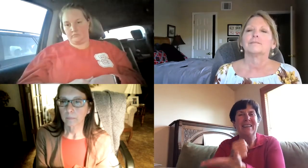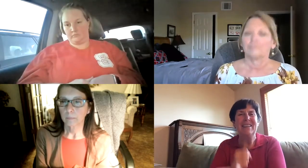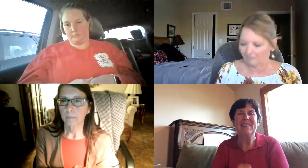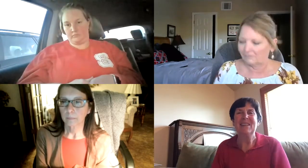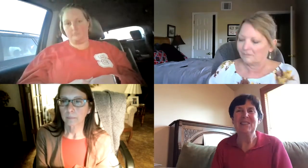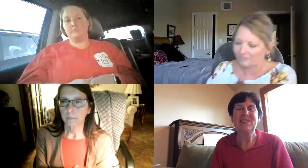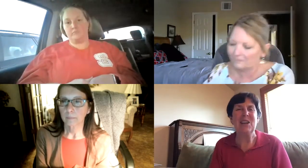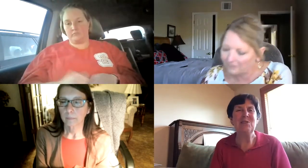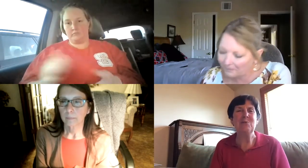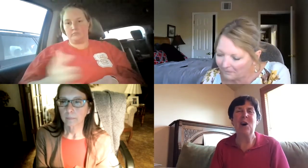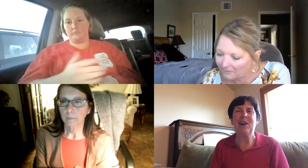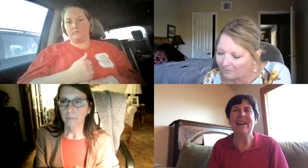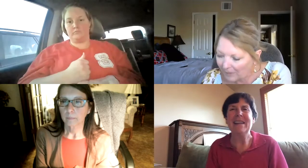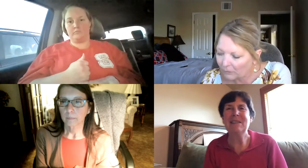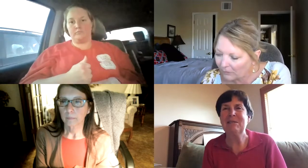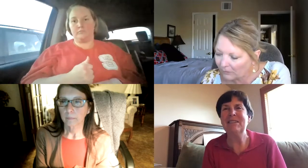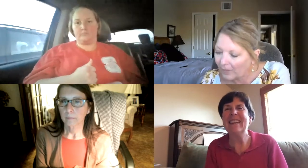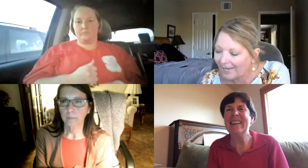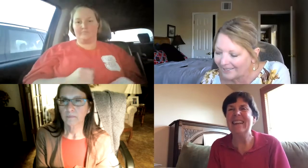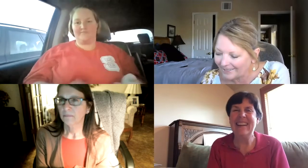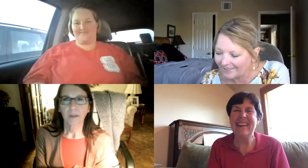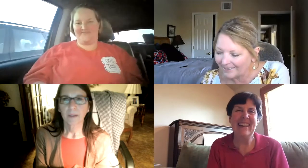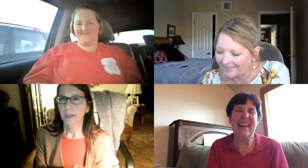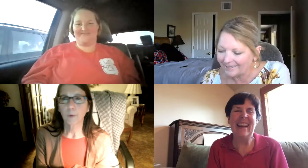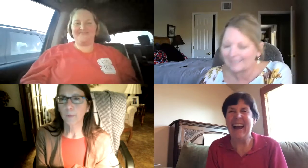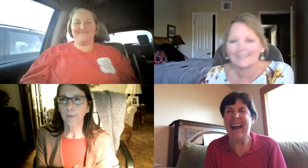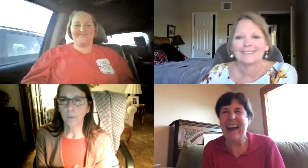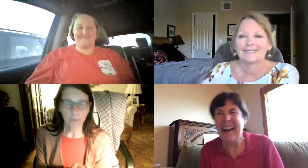E-A-R-N, mm-hmm. Not a U-R-N either. Right.